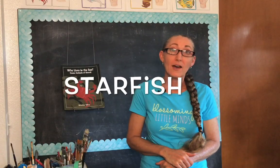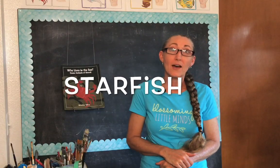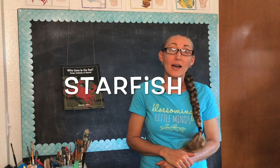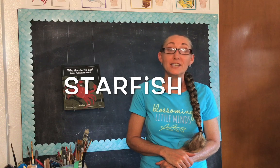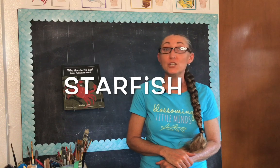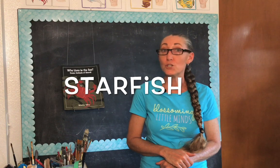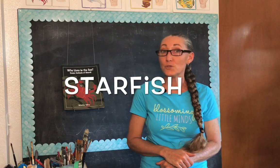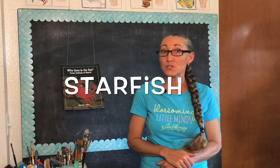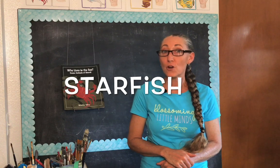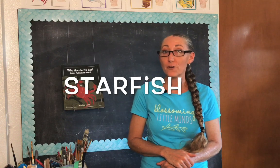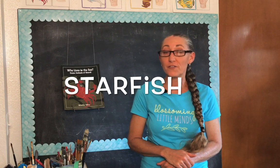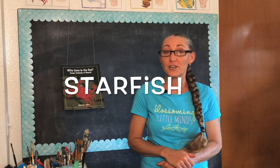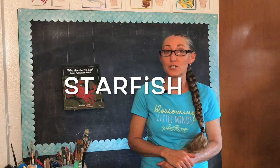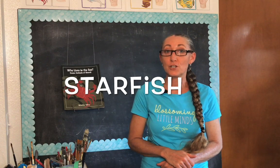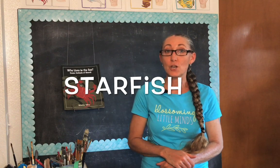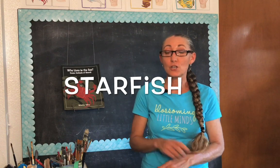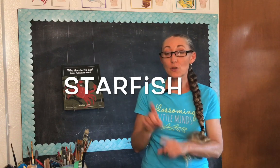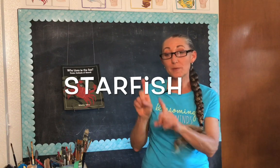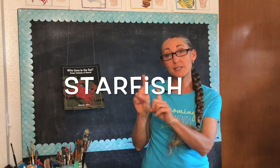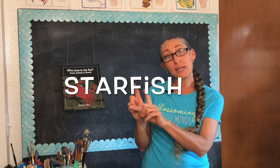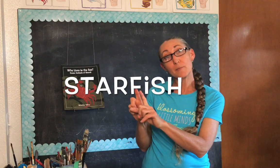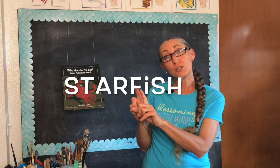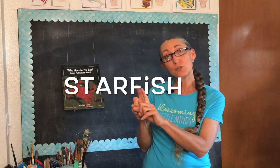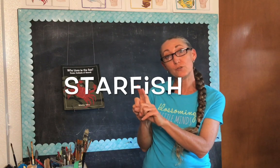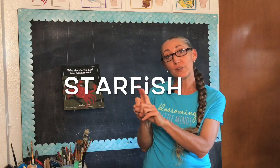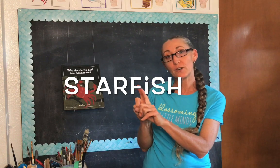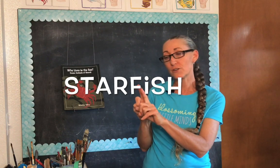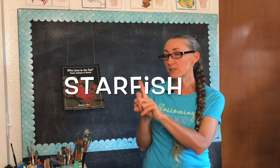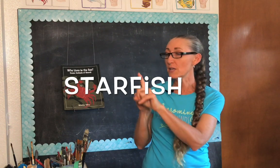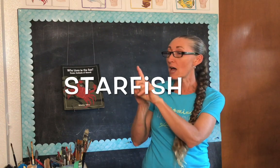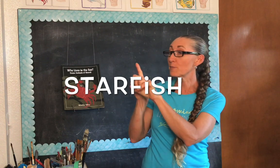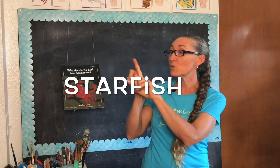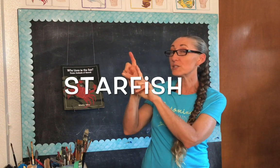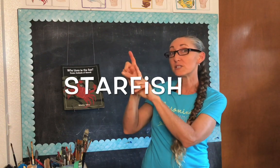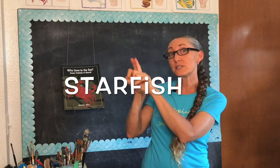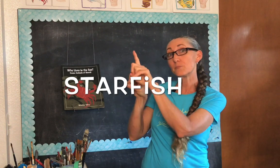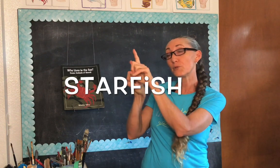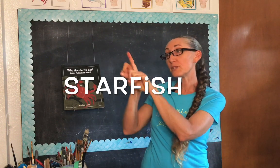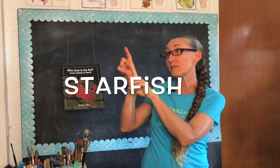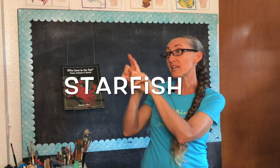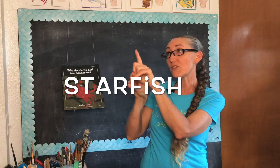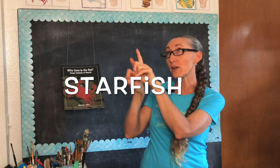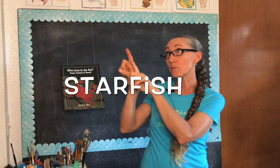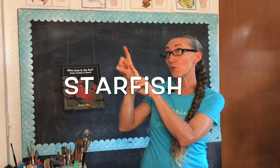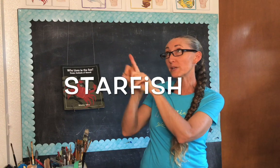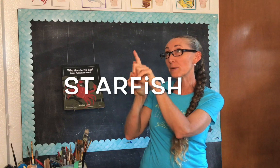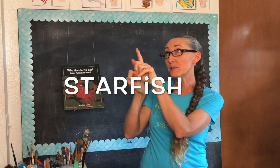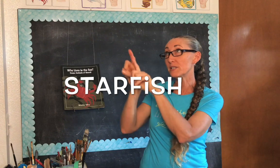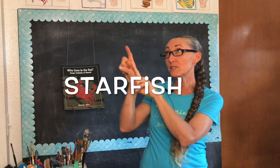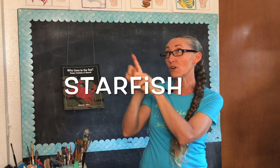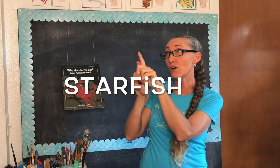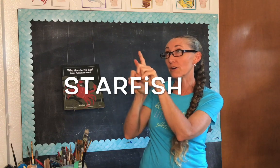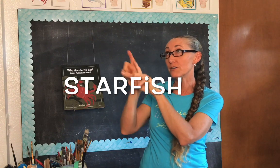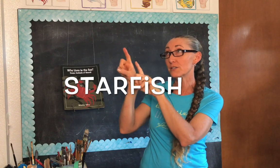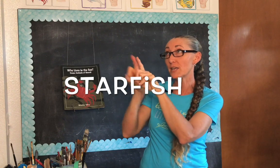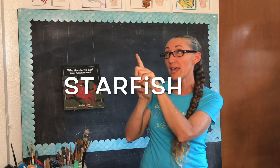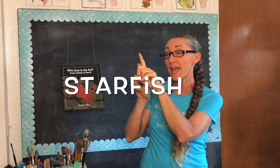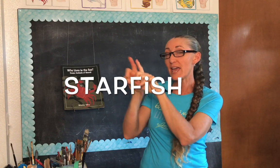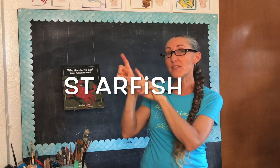I need to do starfish. So I'm going to take my two fingers, I'm going to put them together and point up at the stars. And then I'm